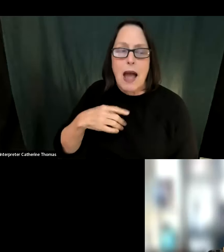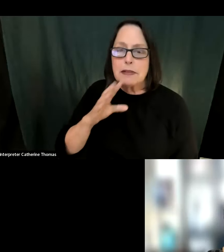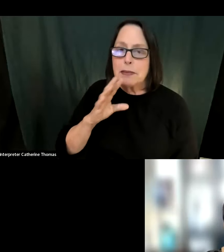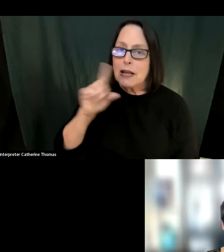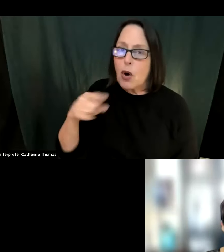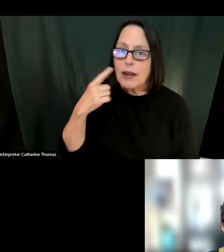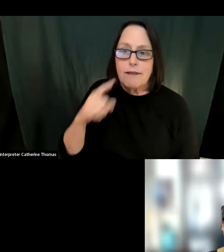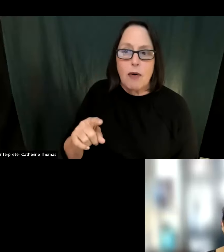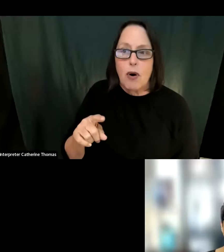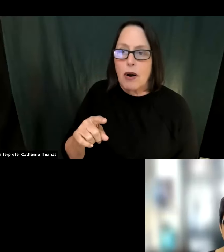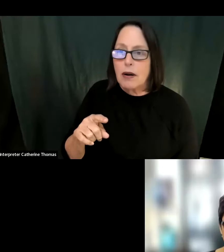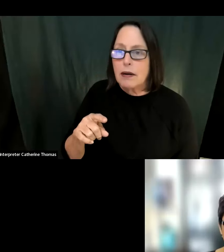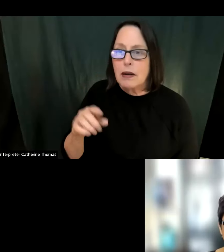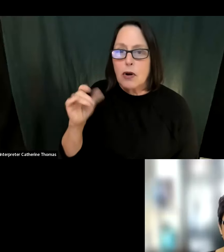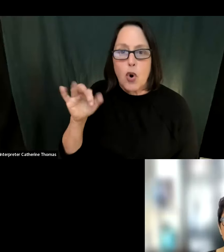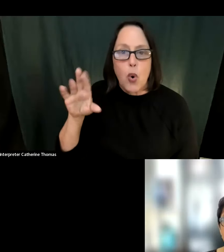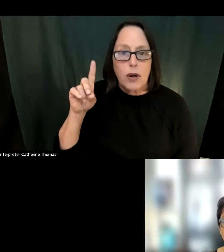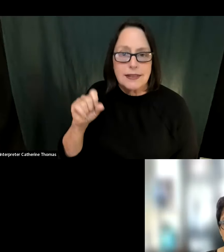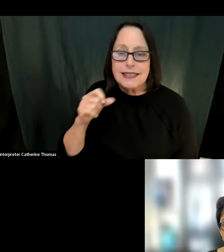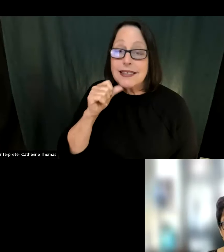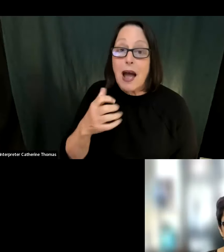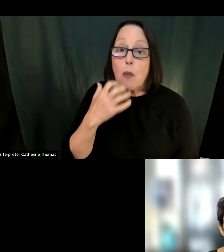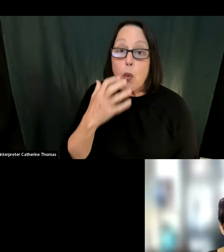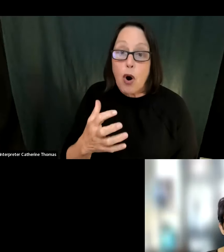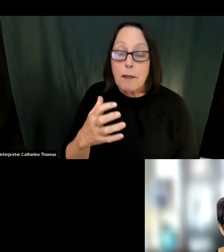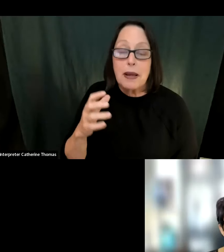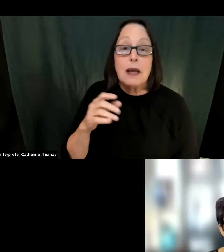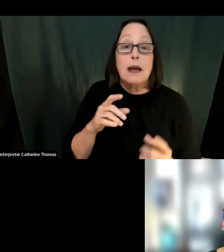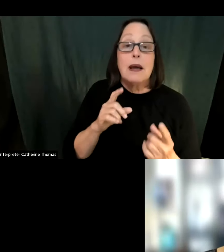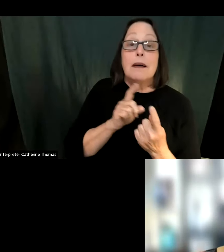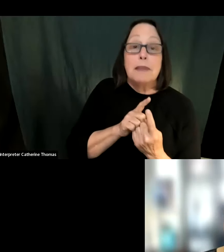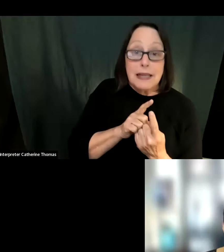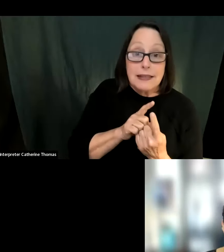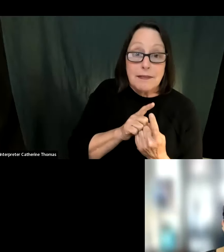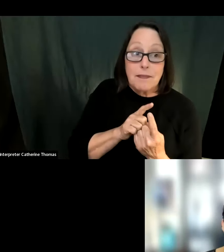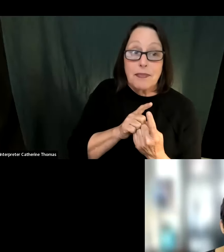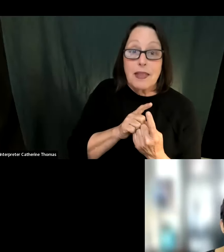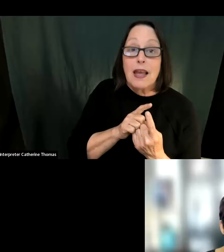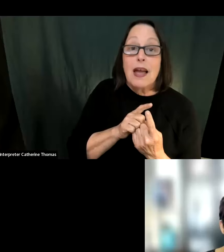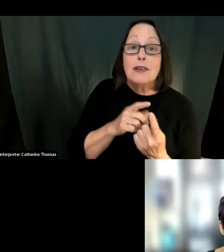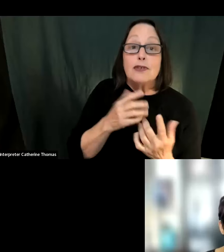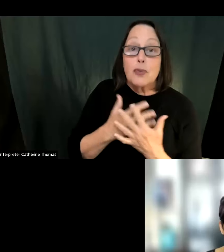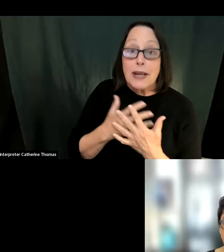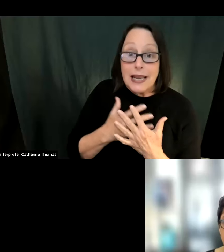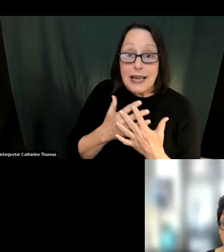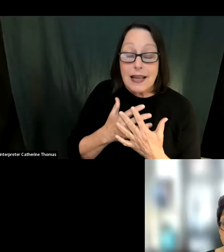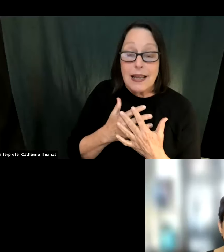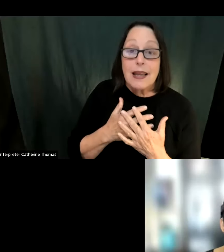handoff, let's say to CORS, it's not a warm handoff. We do the screening, it goes to CORS, and then CORS makes contact with